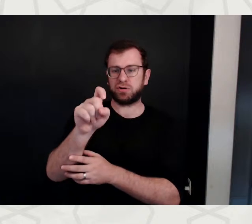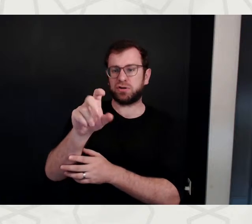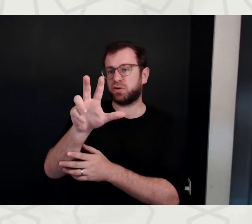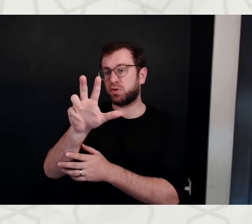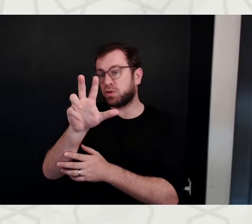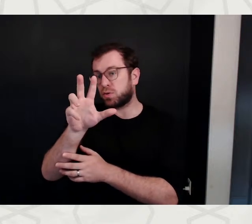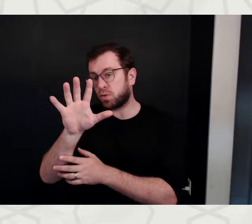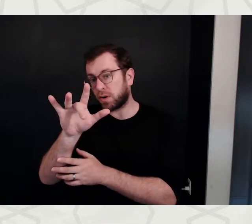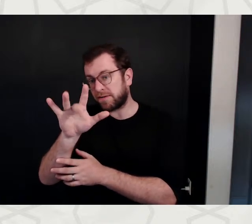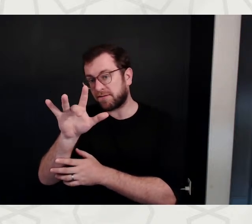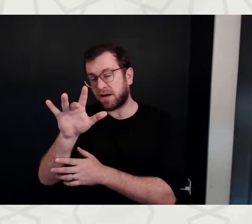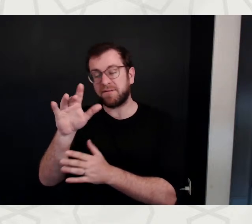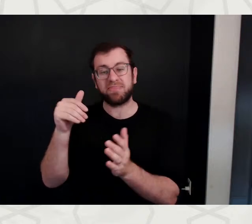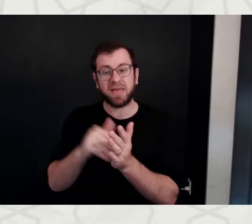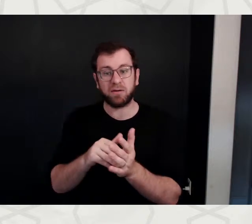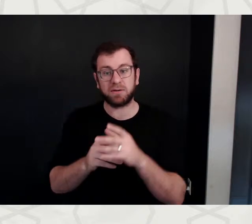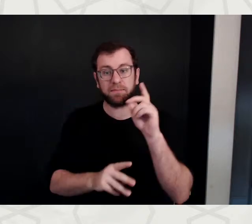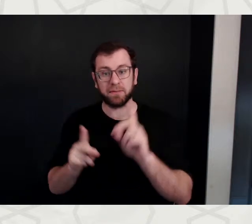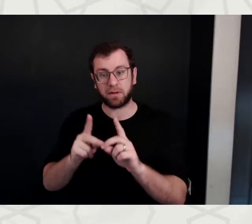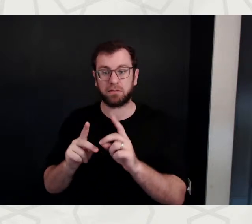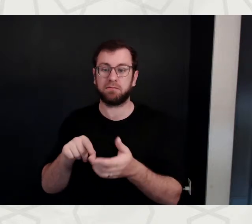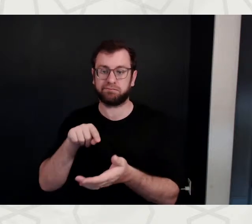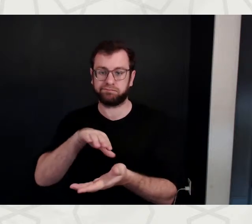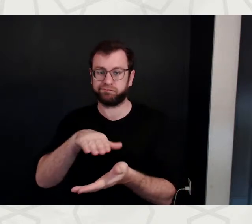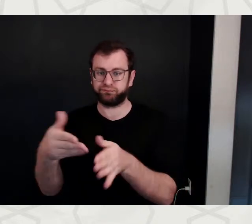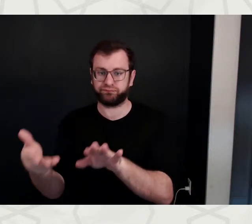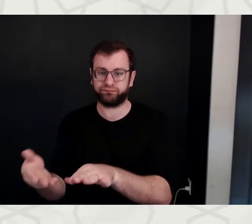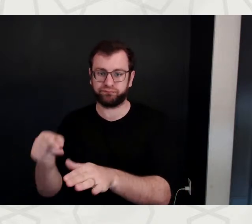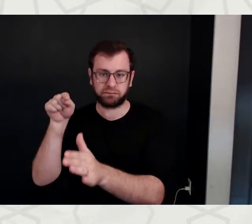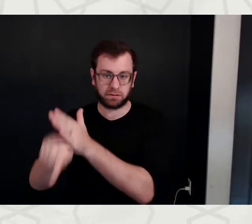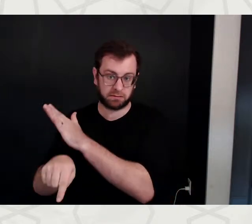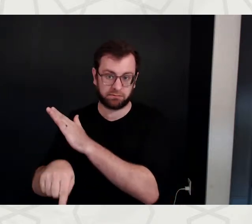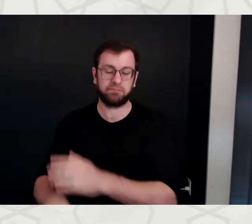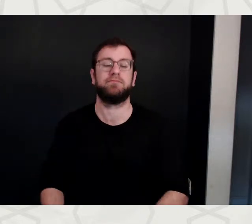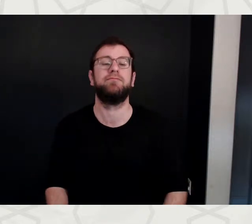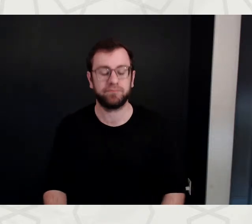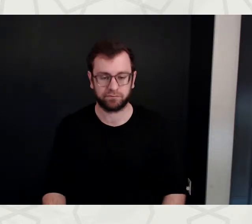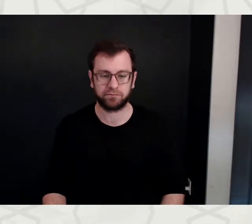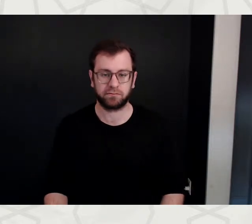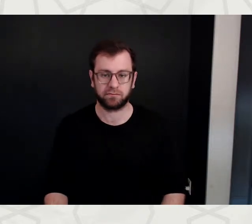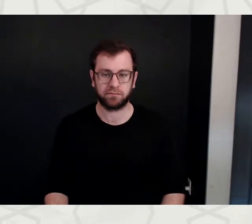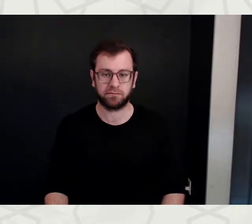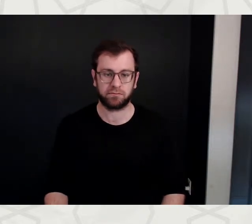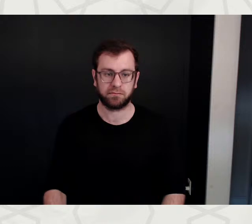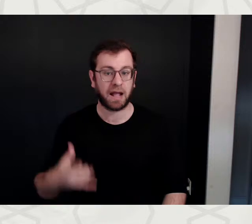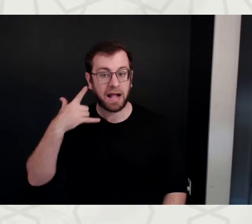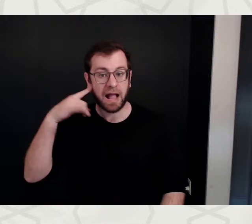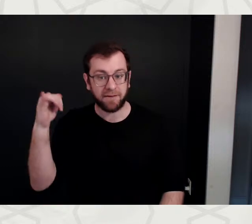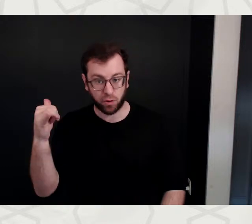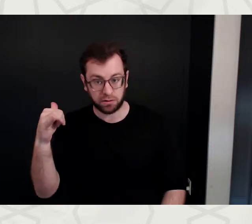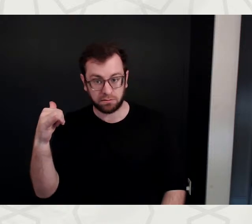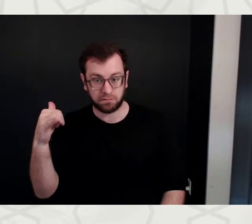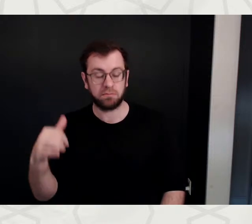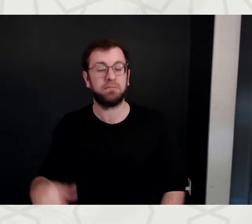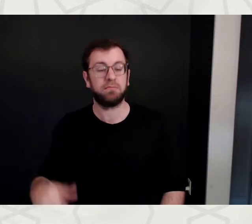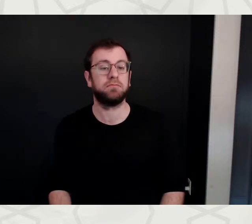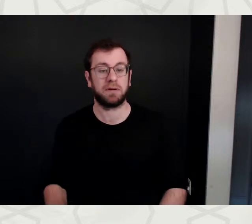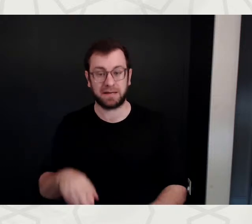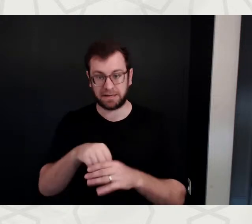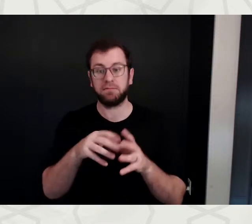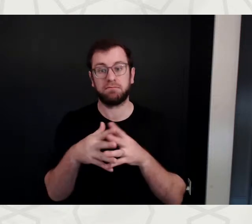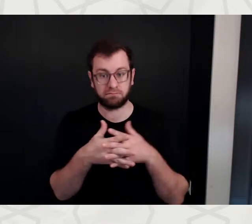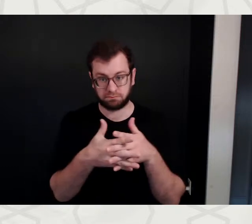125,000 people were killed. California genocide in the